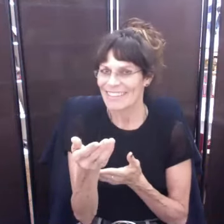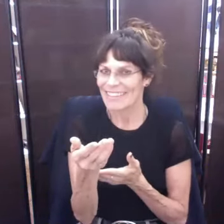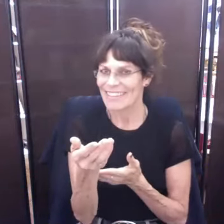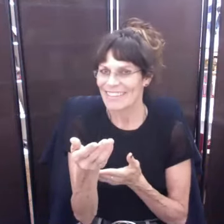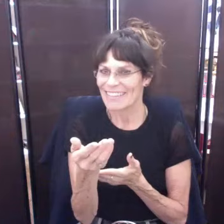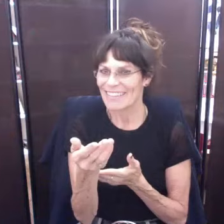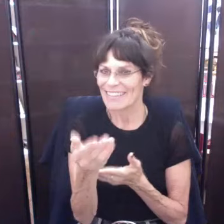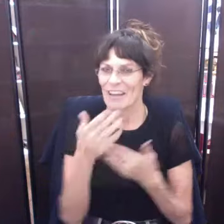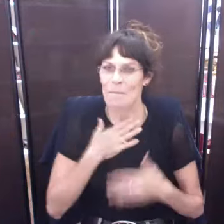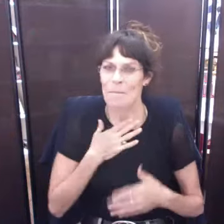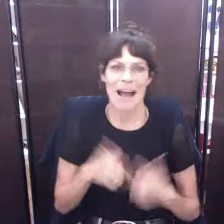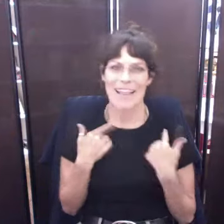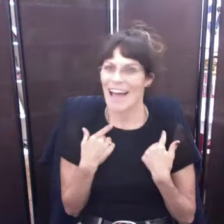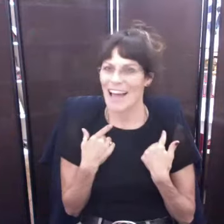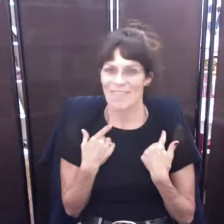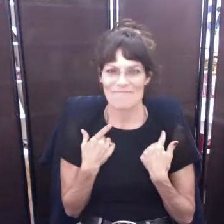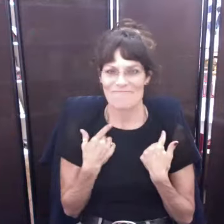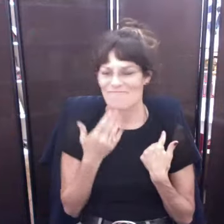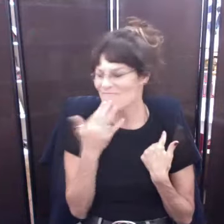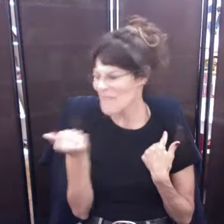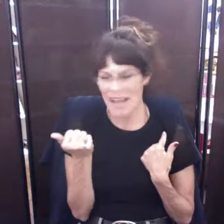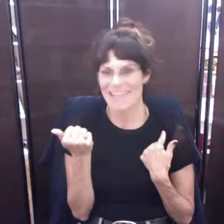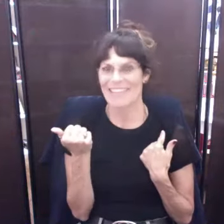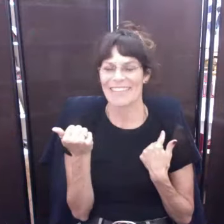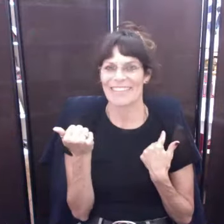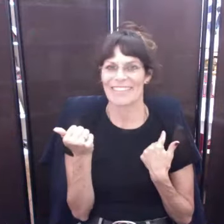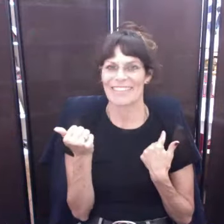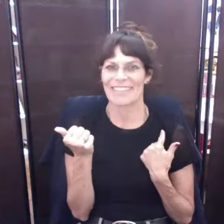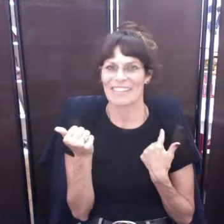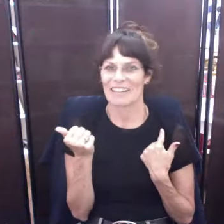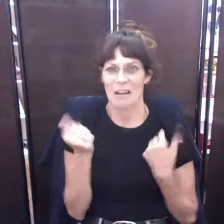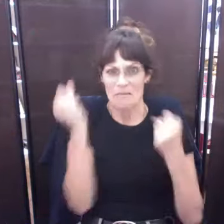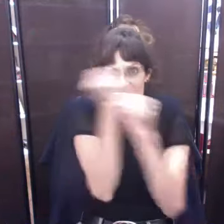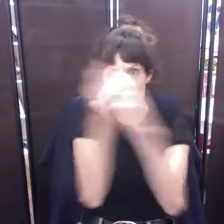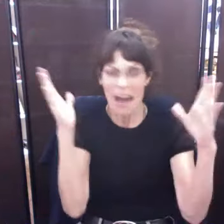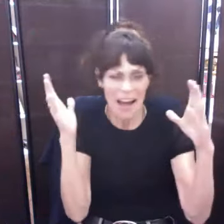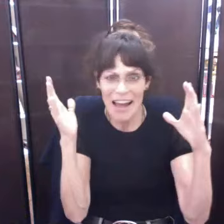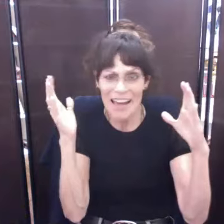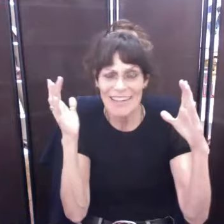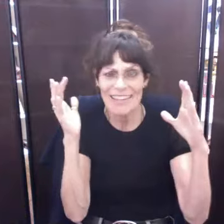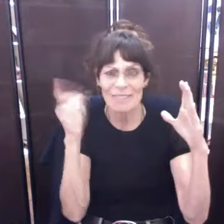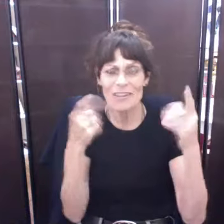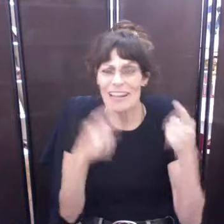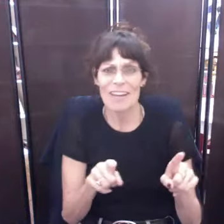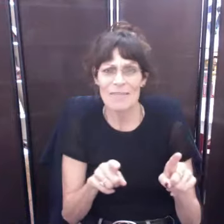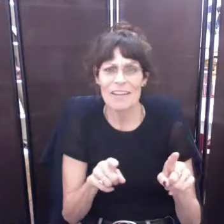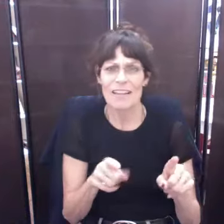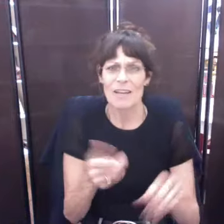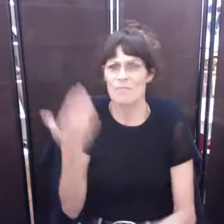my life has been better than I've ever had, what I ever thought I was supposed to be. See, I was poor white trash, and that's what I was supposed to be.